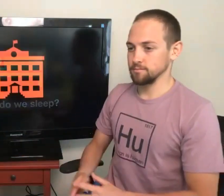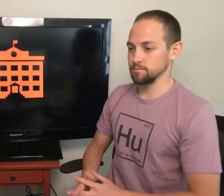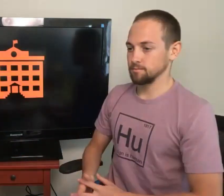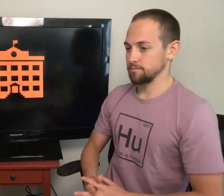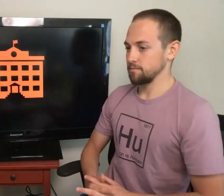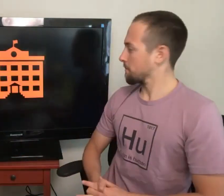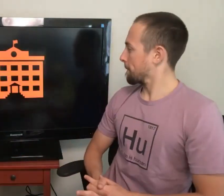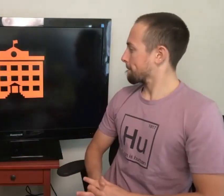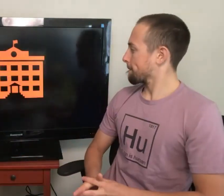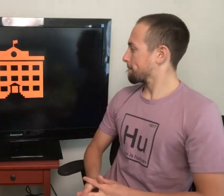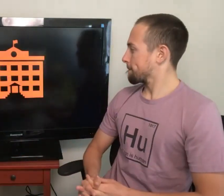Eyebrows nicely furrowed.